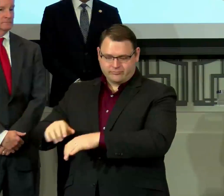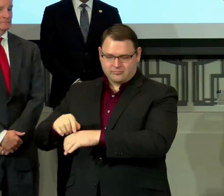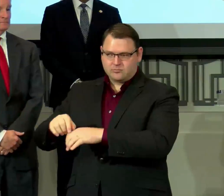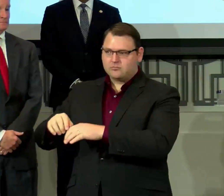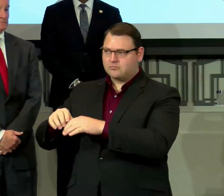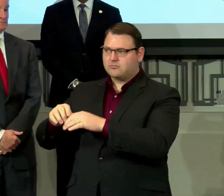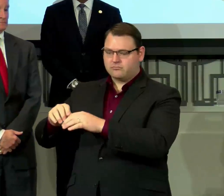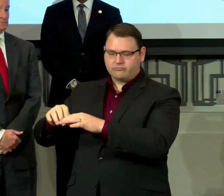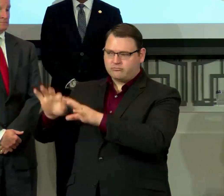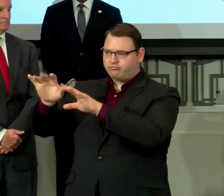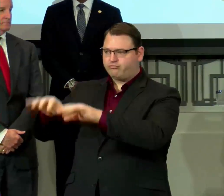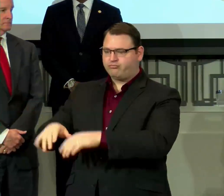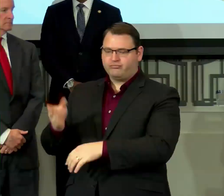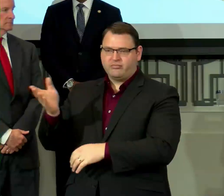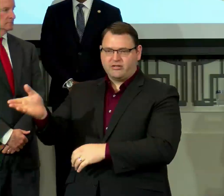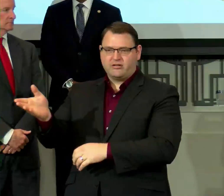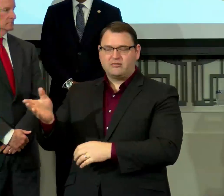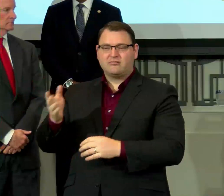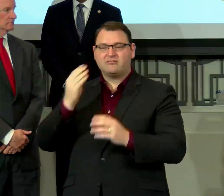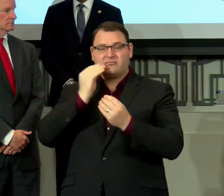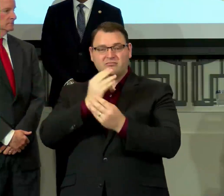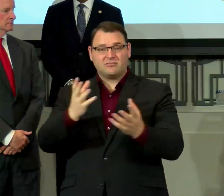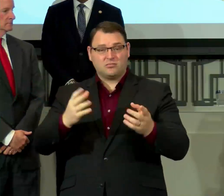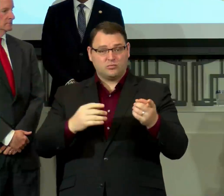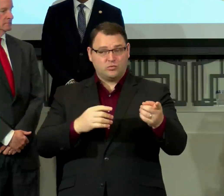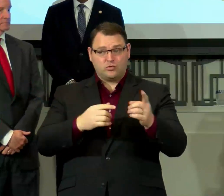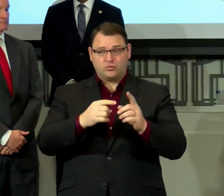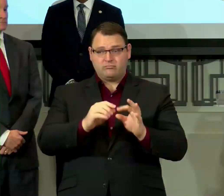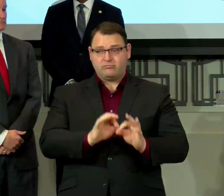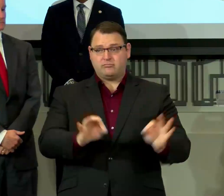business, if you will go online today,